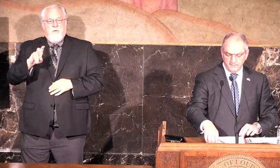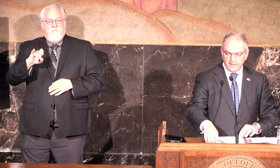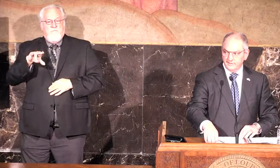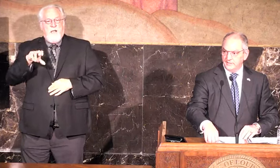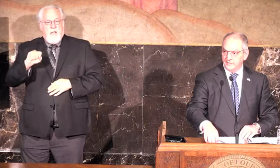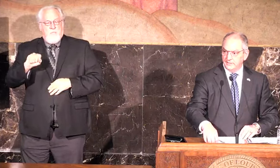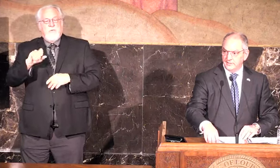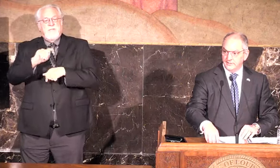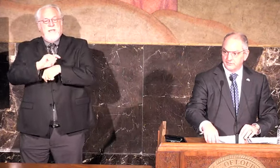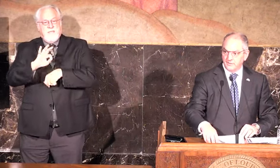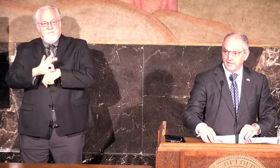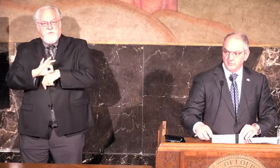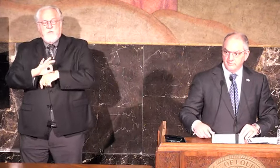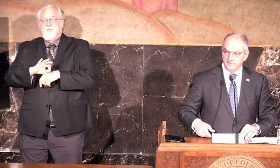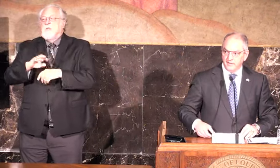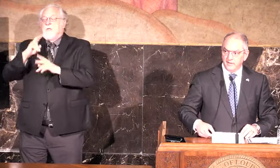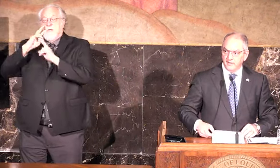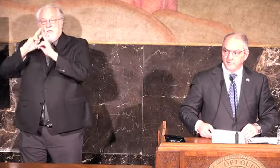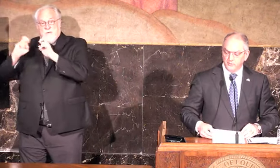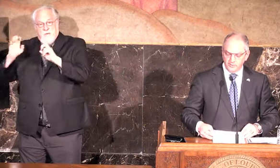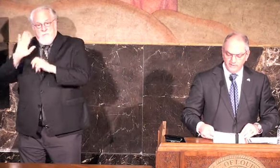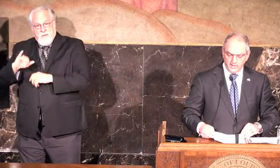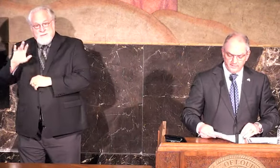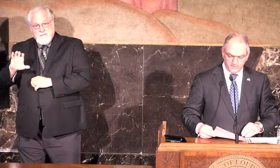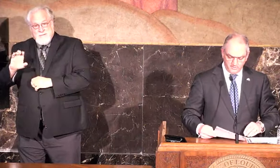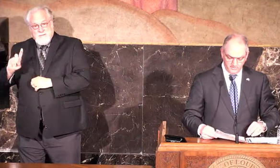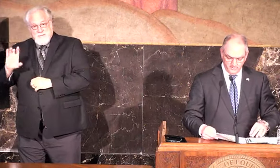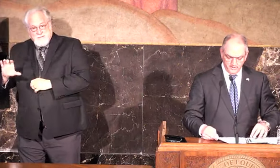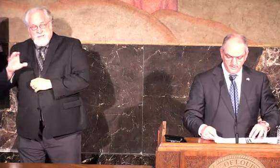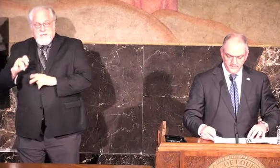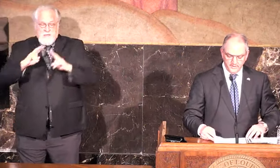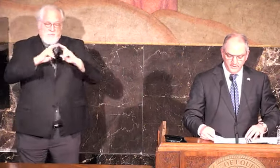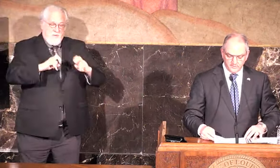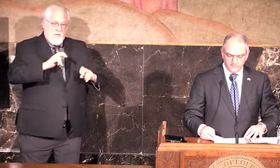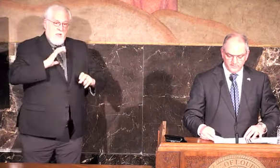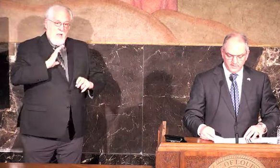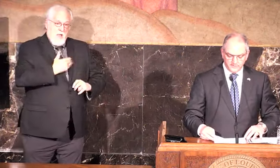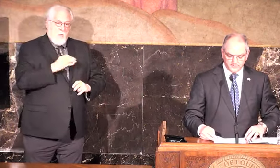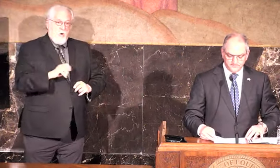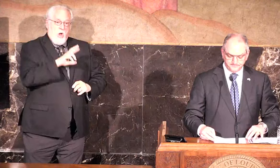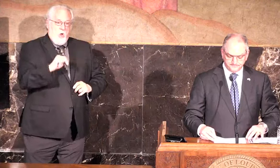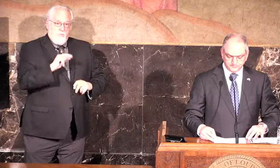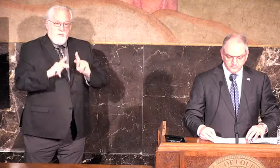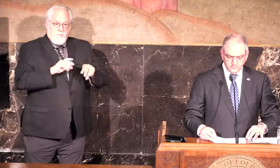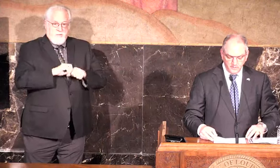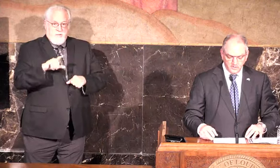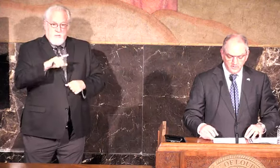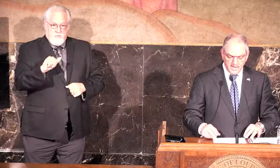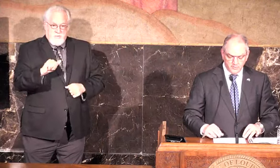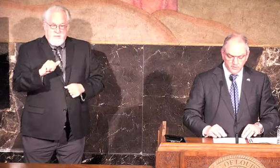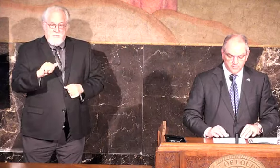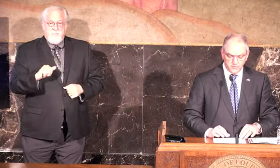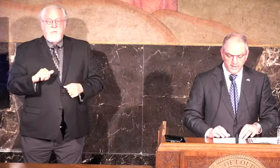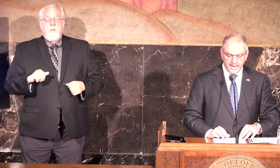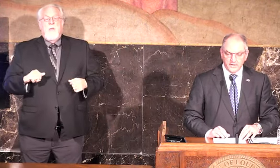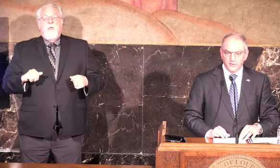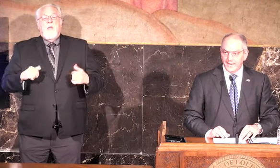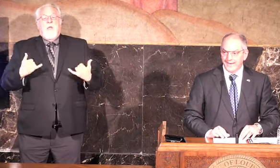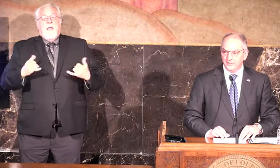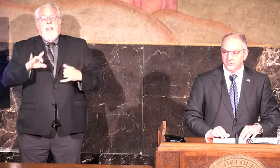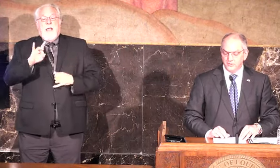been vetted by the CDC and certainly has been vetted here in Louisiana by our own health professionals. Today, we're